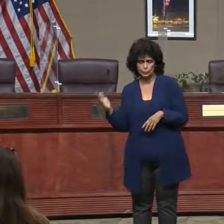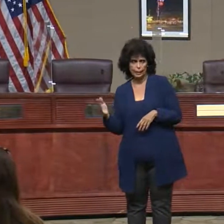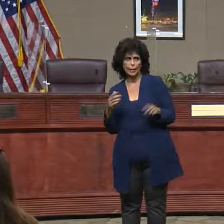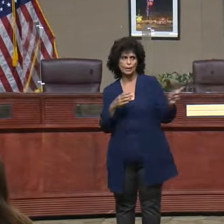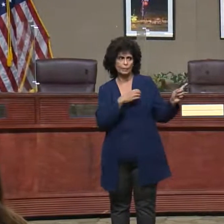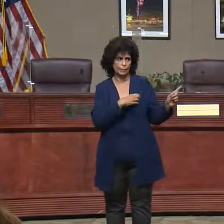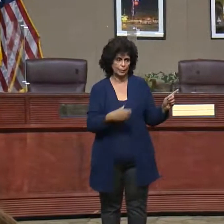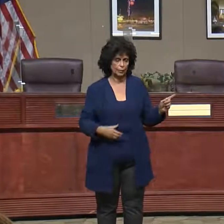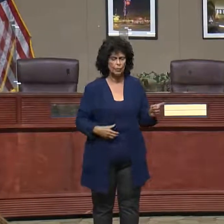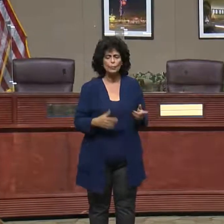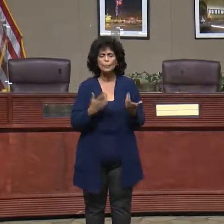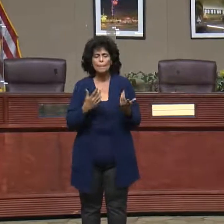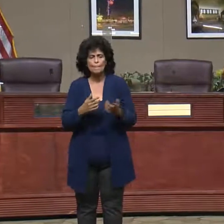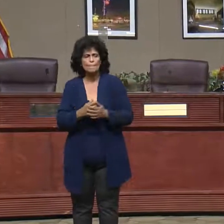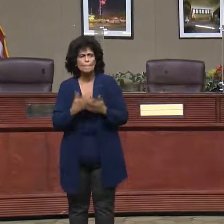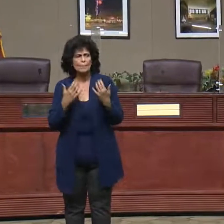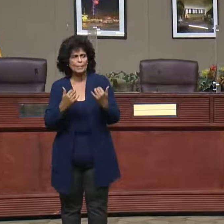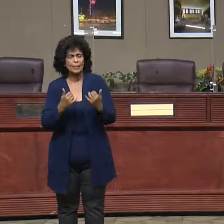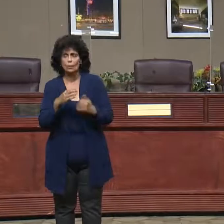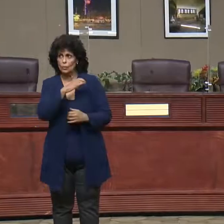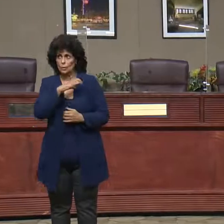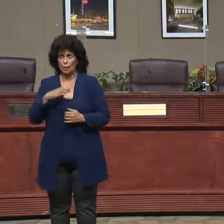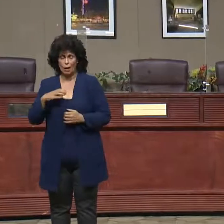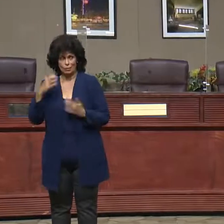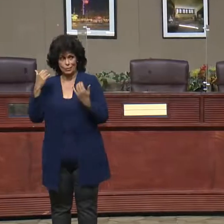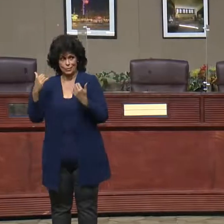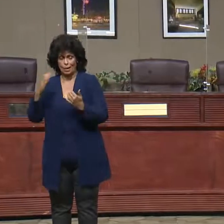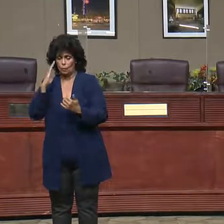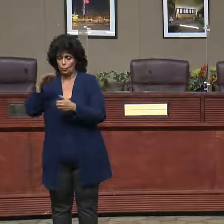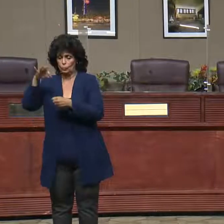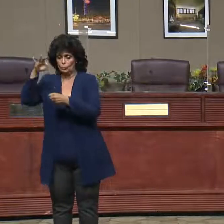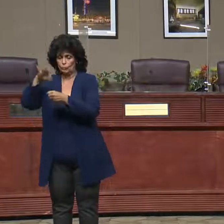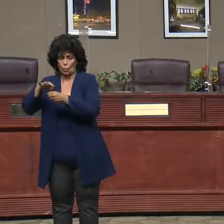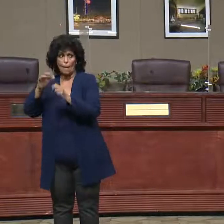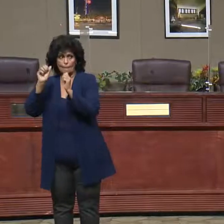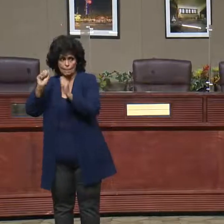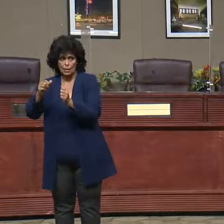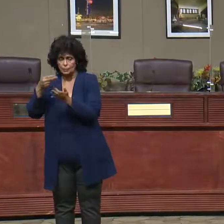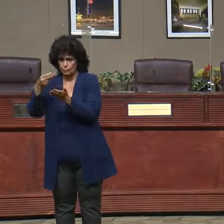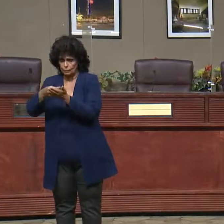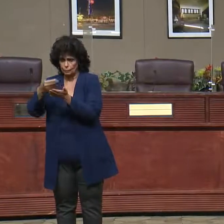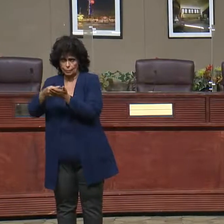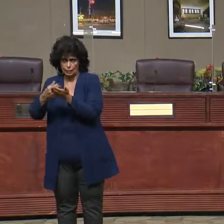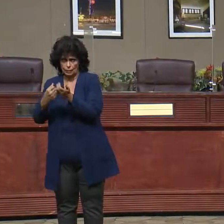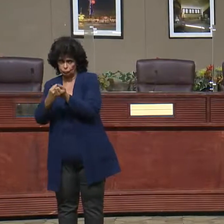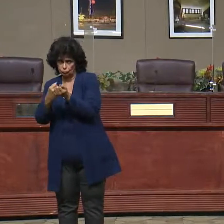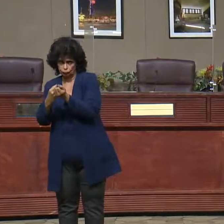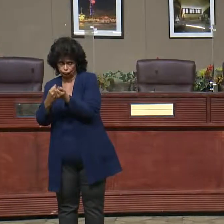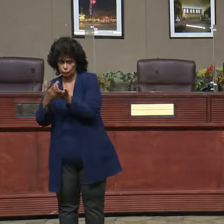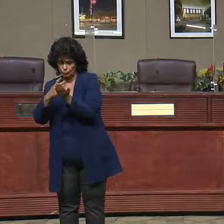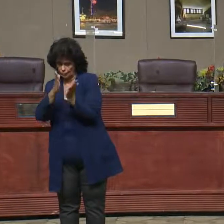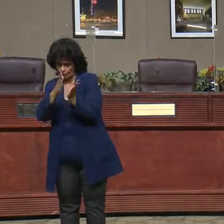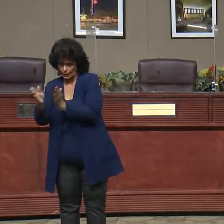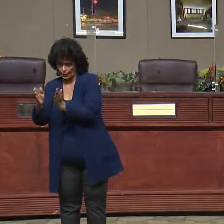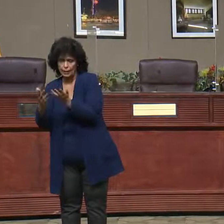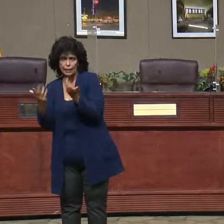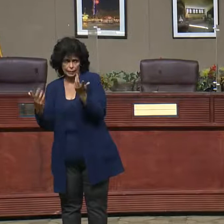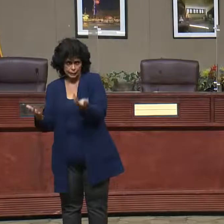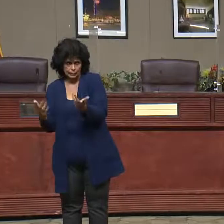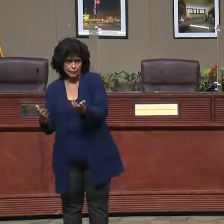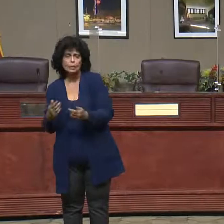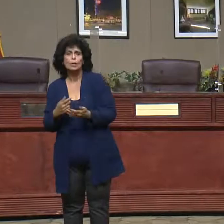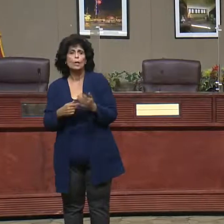of assistance are you looking for as Congress prepares to vote on a possible stimulus plan tonight? What can the federal government do to help your